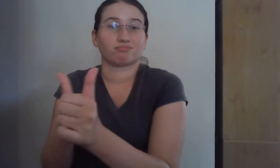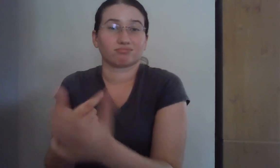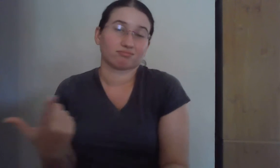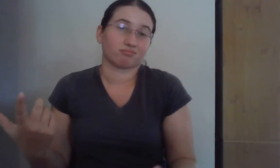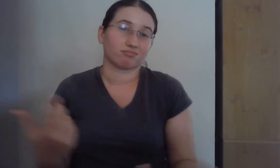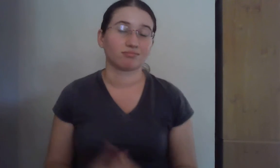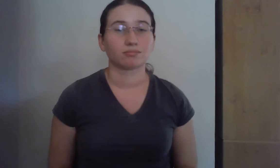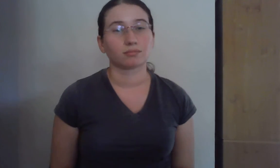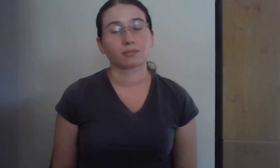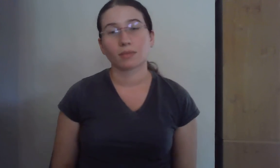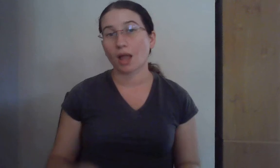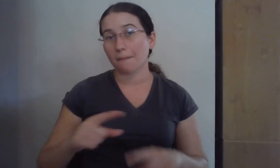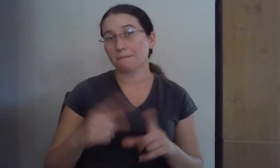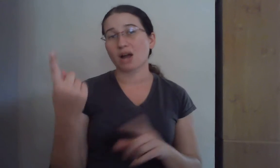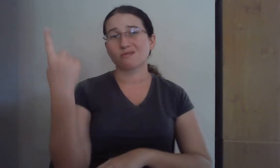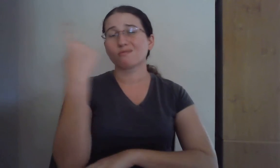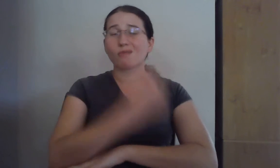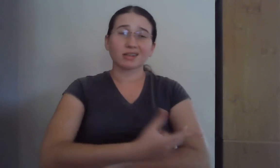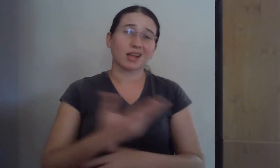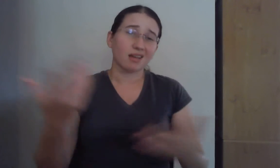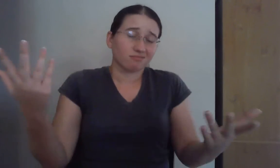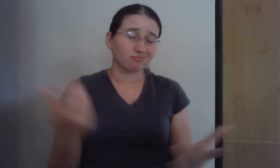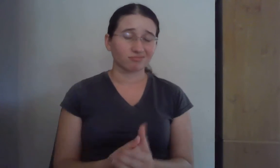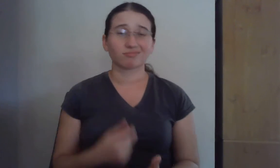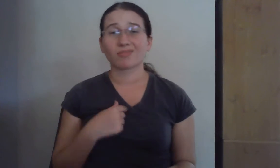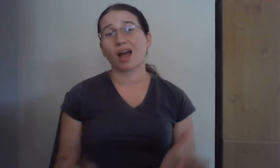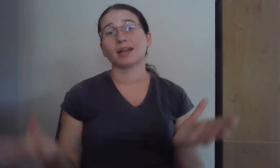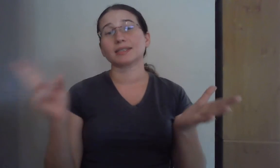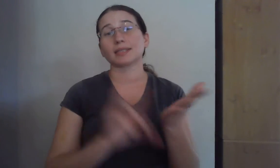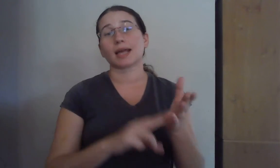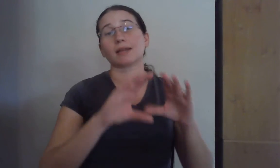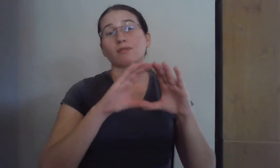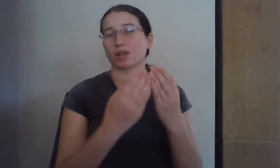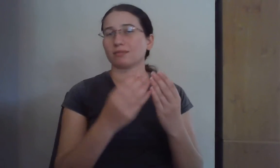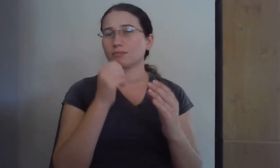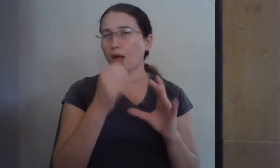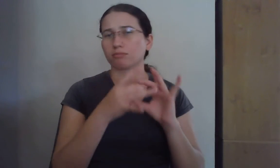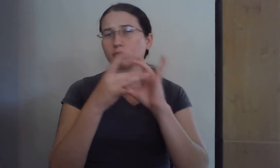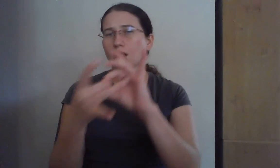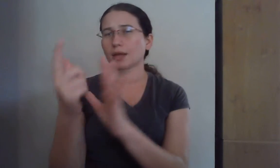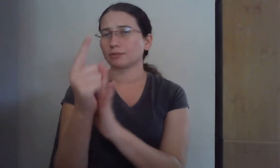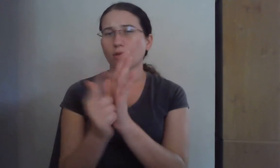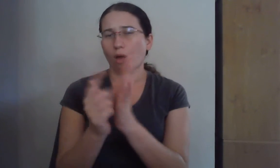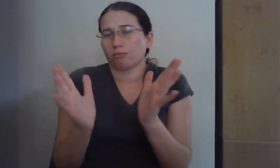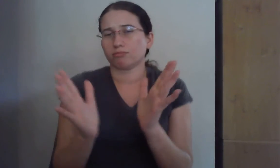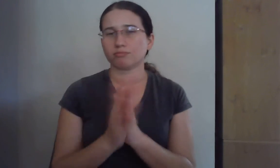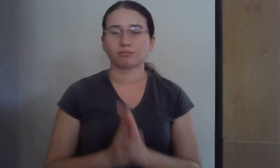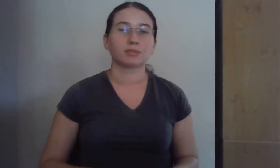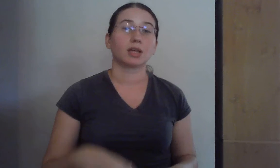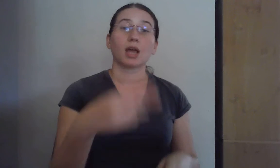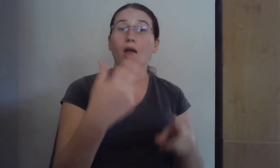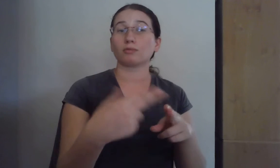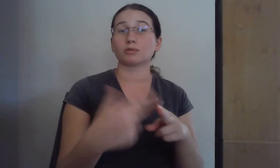Then one day, without thinking much about it, I signed up for a class outside the law school called Design Thinking